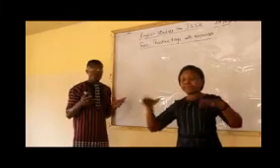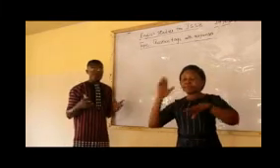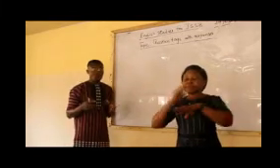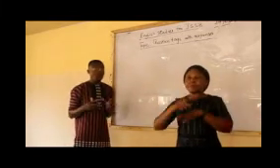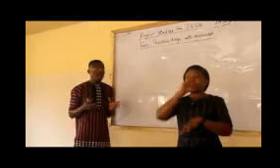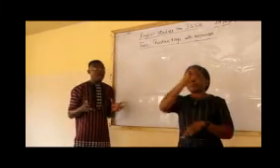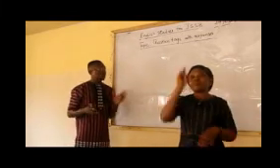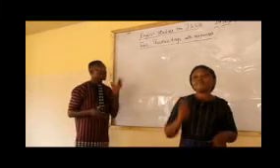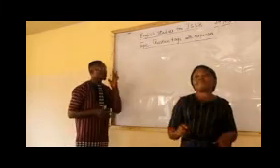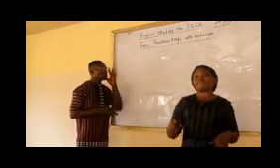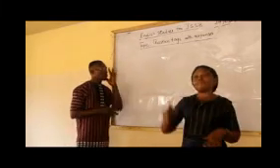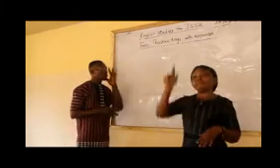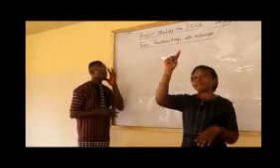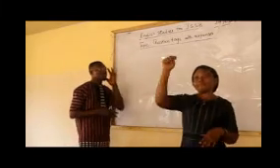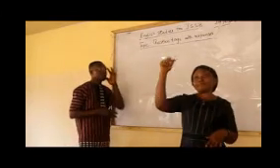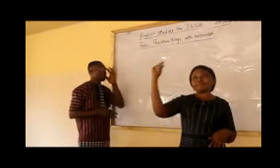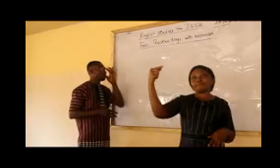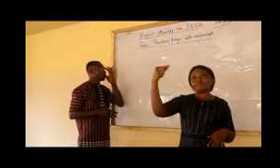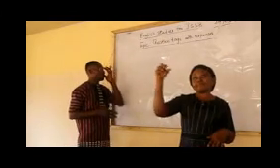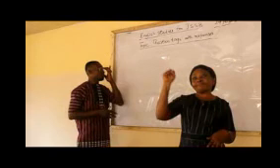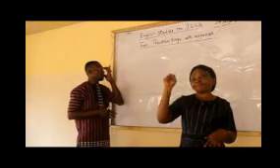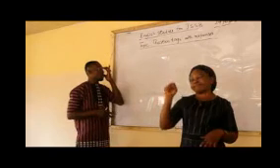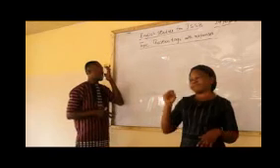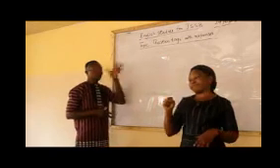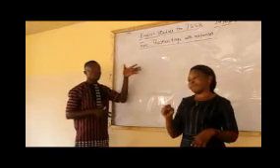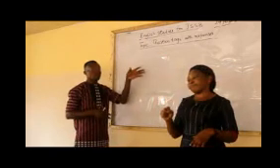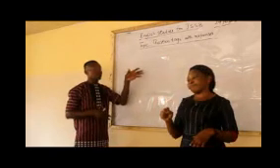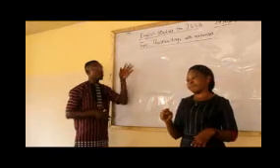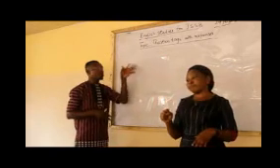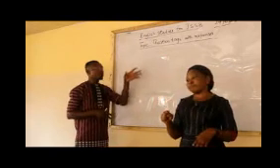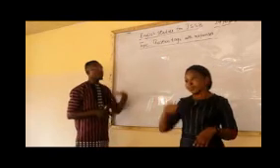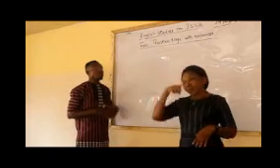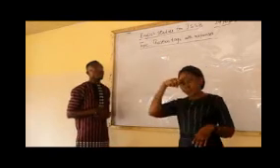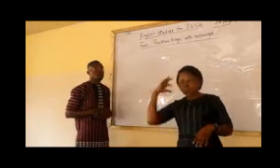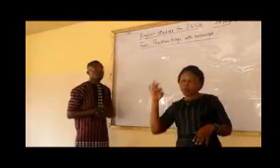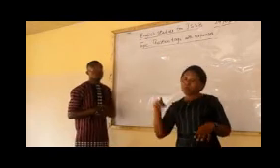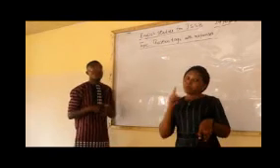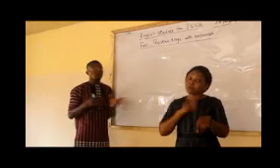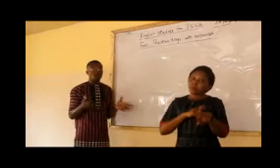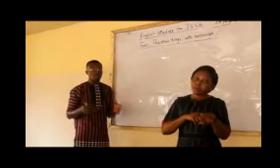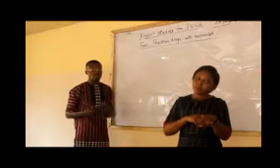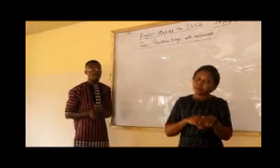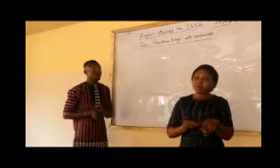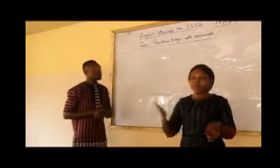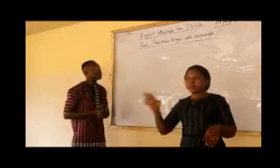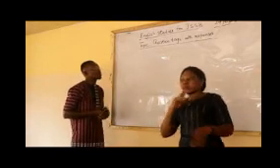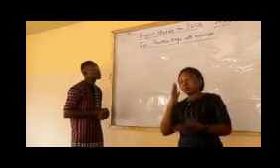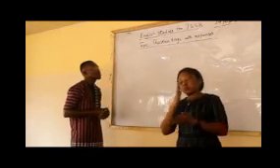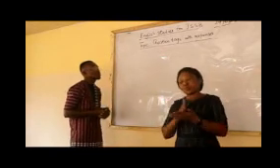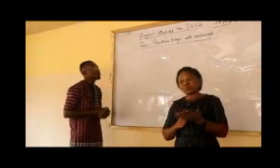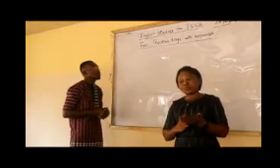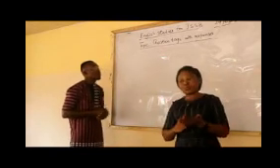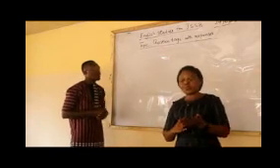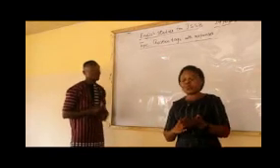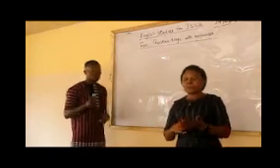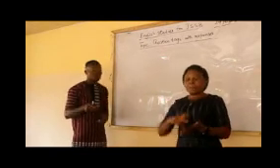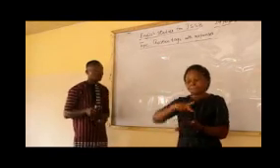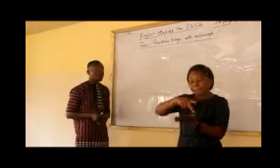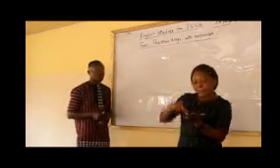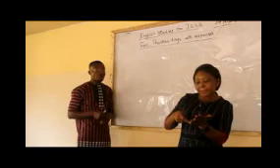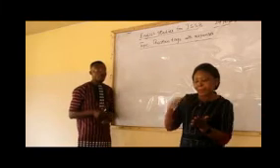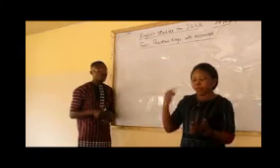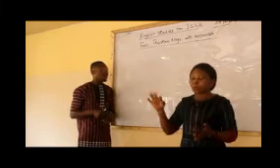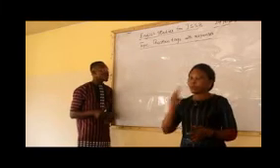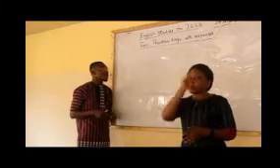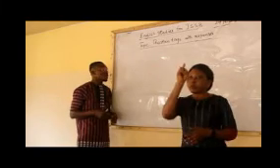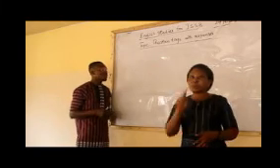you know that due to time, there are some aspects of the question tags that we didn't touch. By the grace of